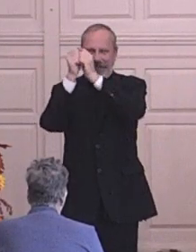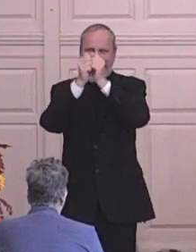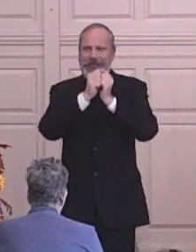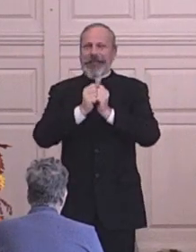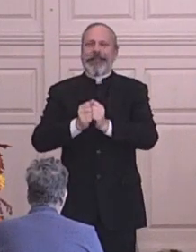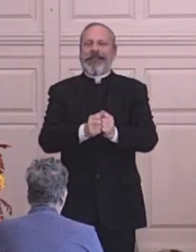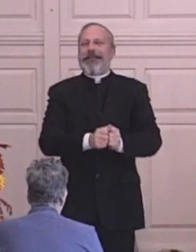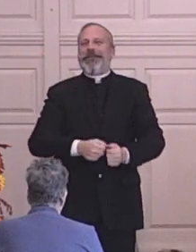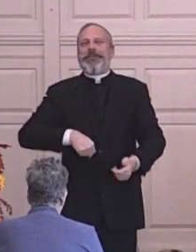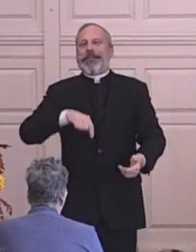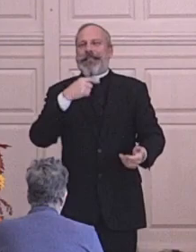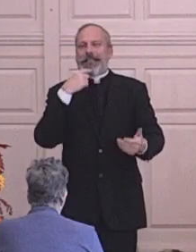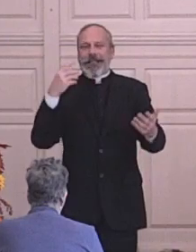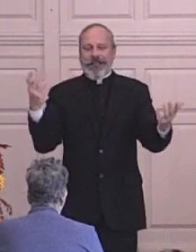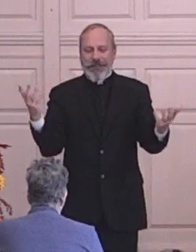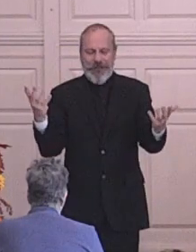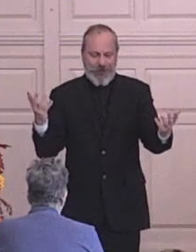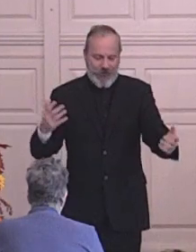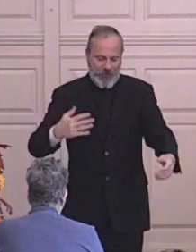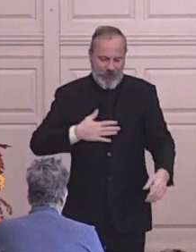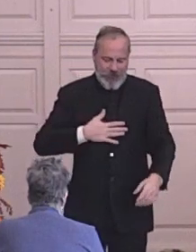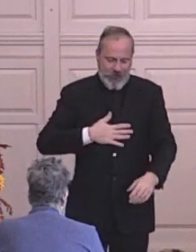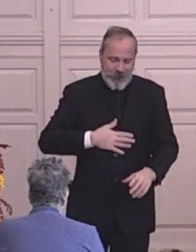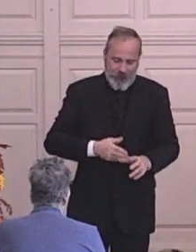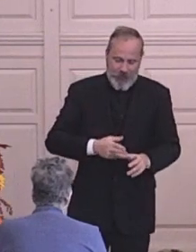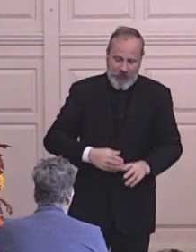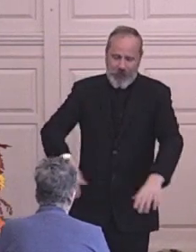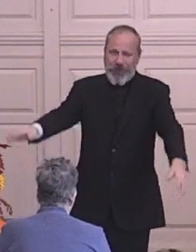with one voice we acclaim.